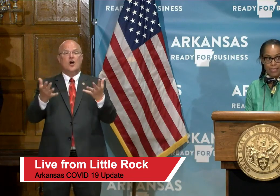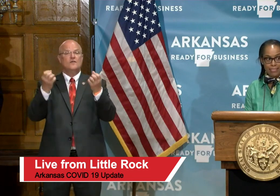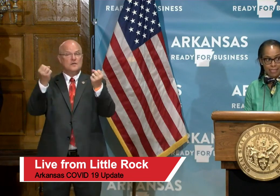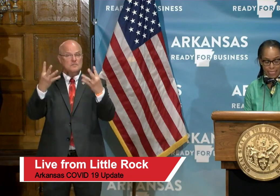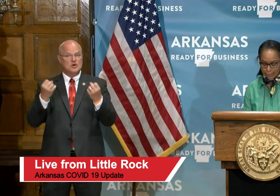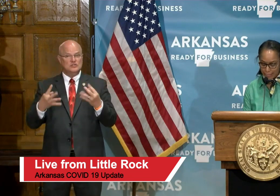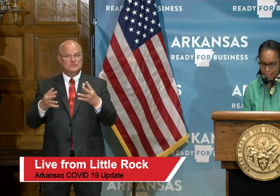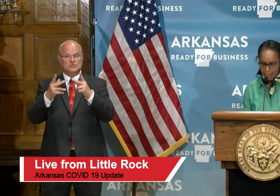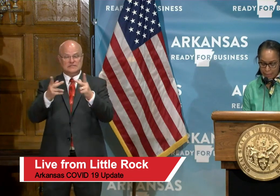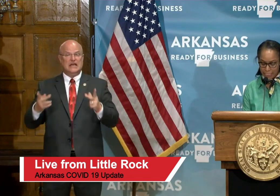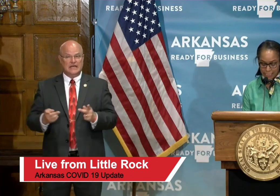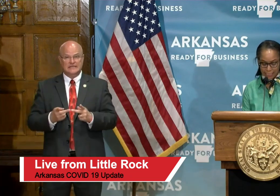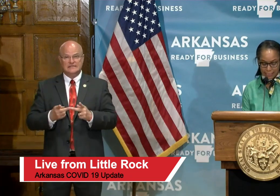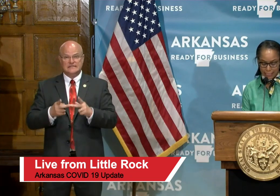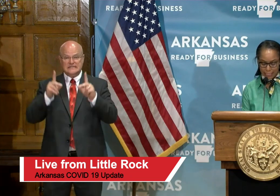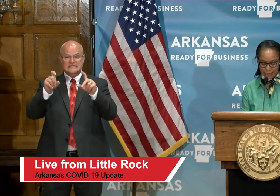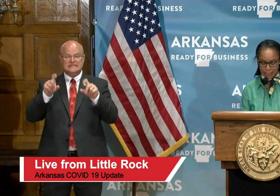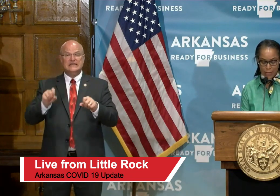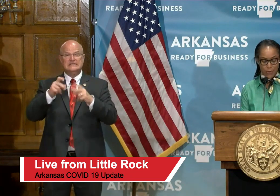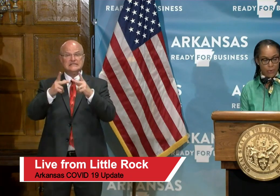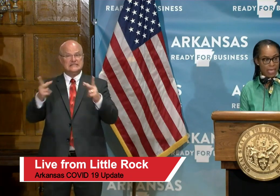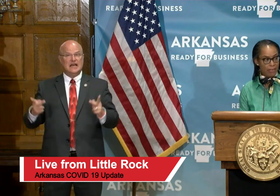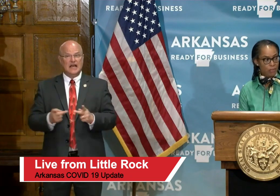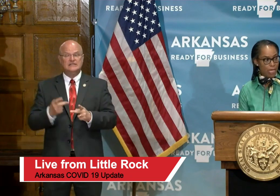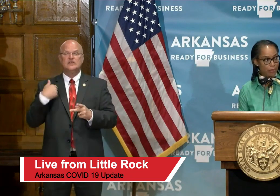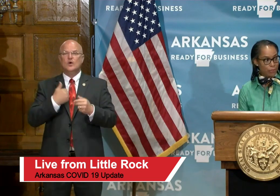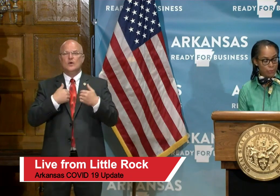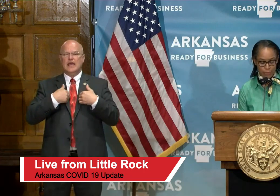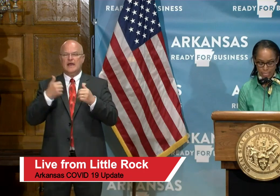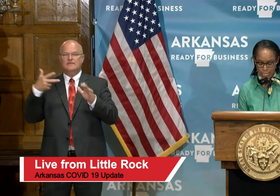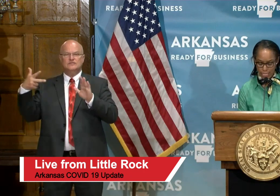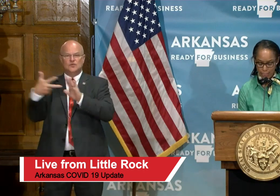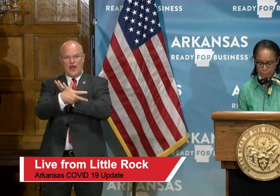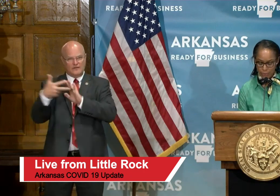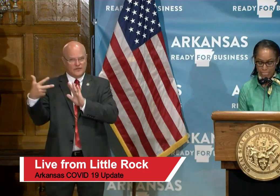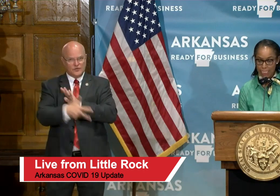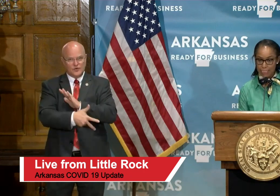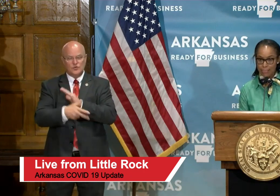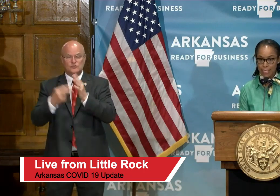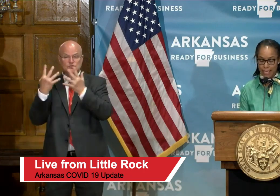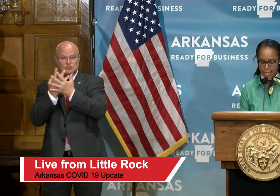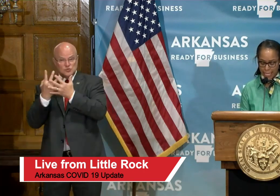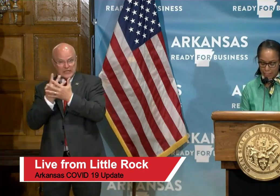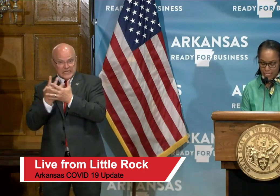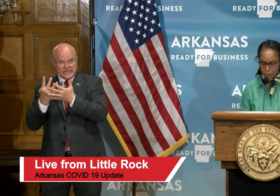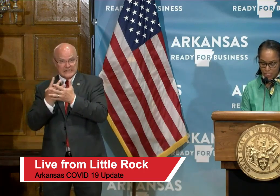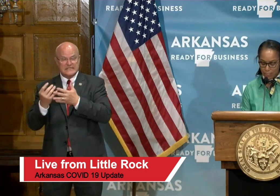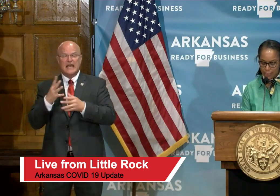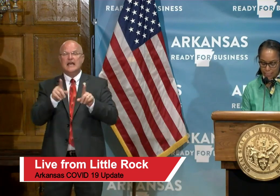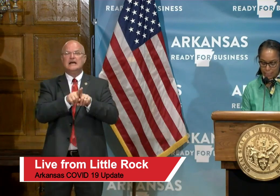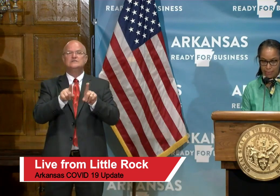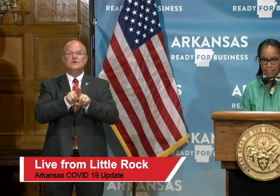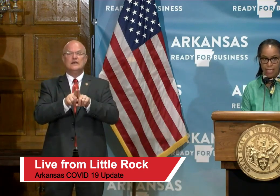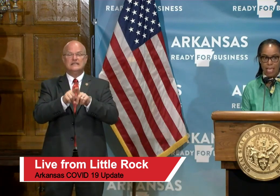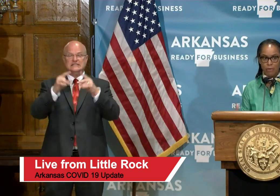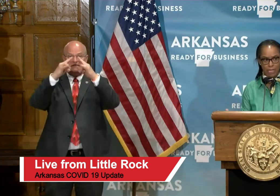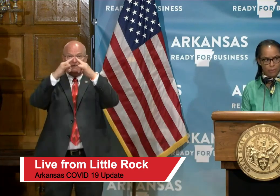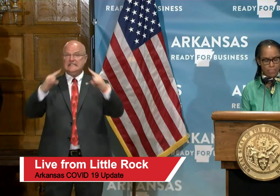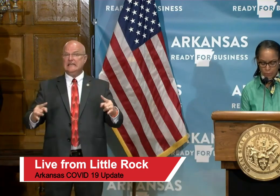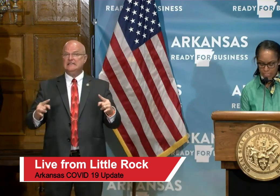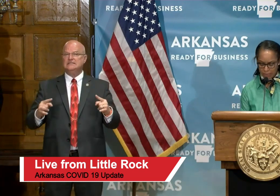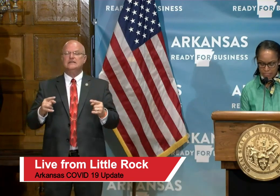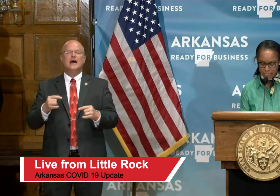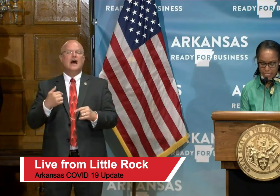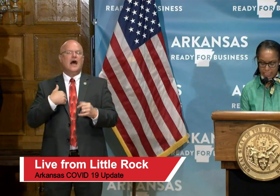multiple testing sites. We have drive-through screenings and as well as tents. And